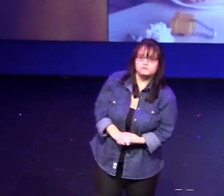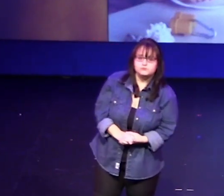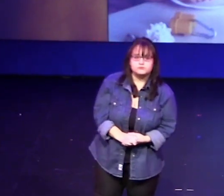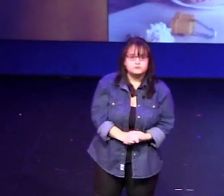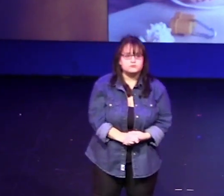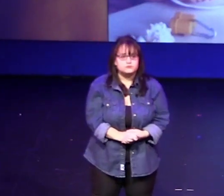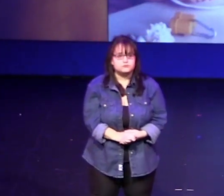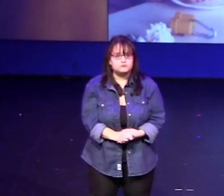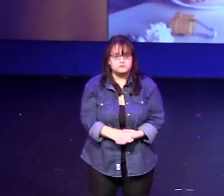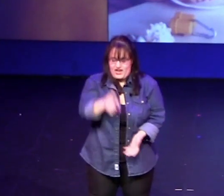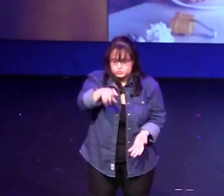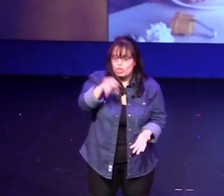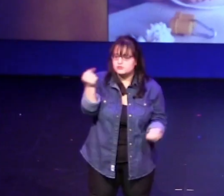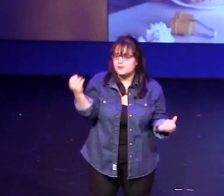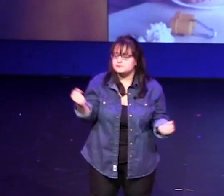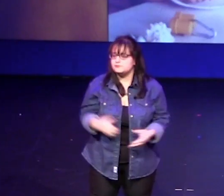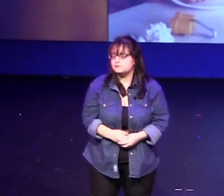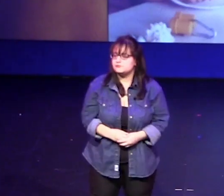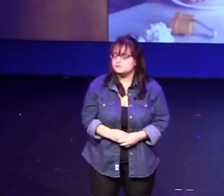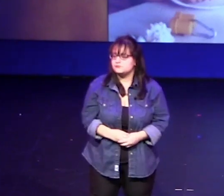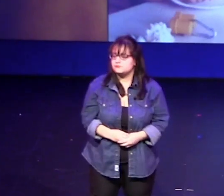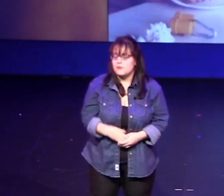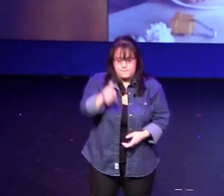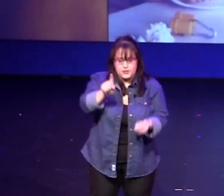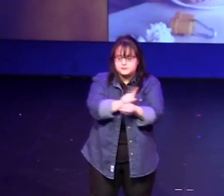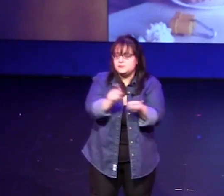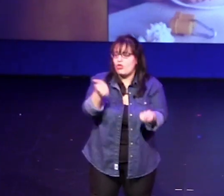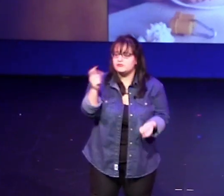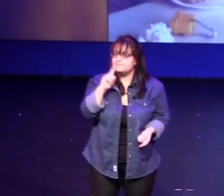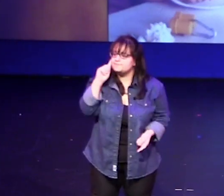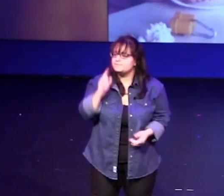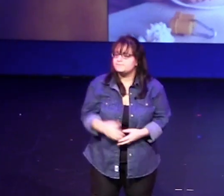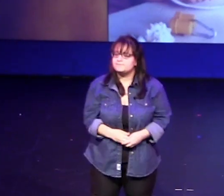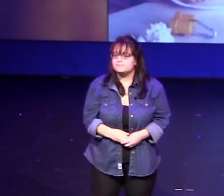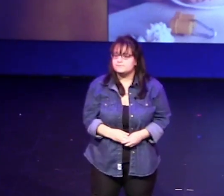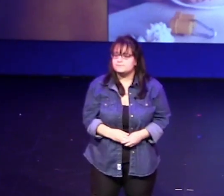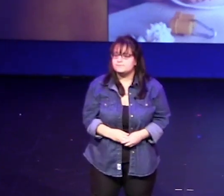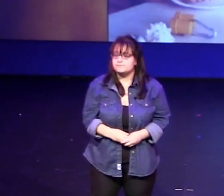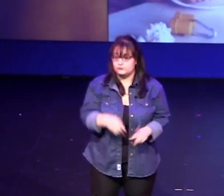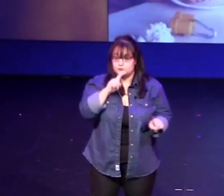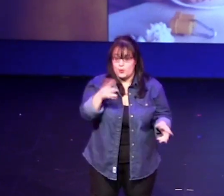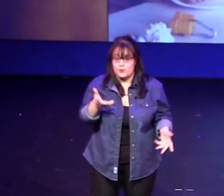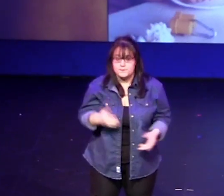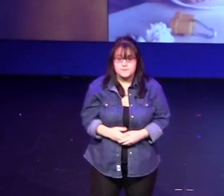I told them I wanted to transfer schools. I wanted to be around other deaf people. I wanted to learn how to